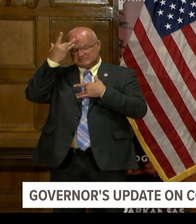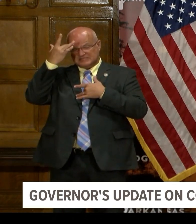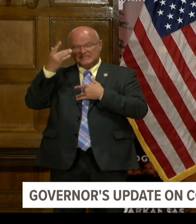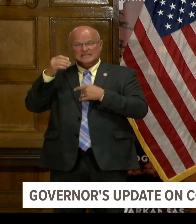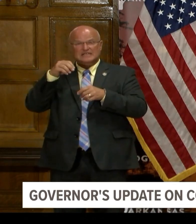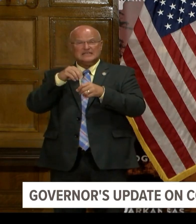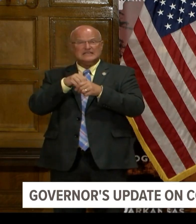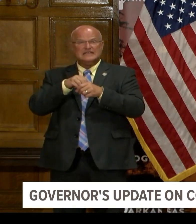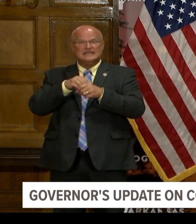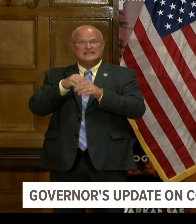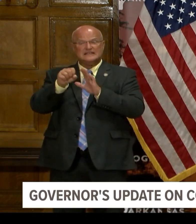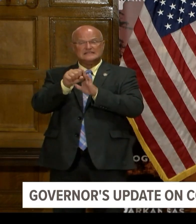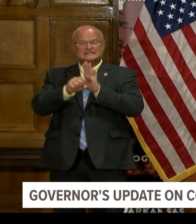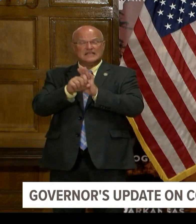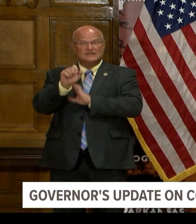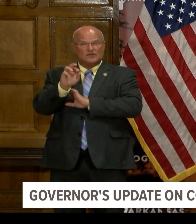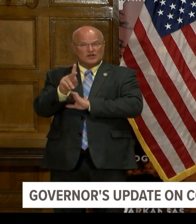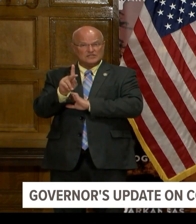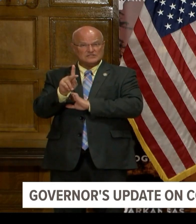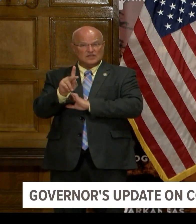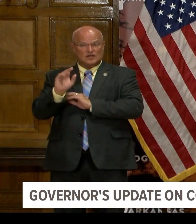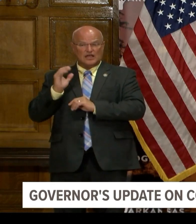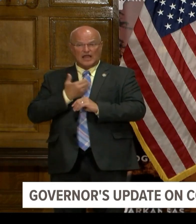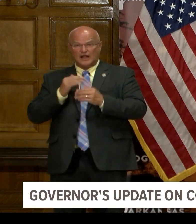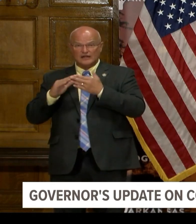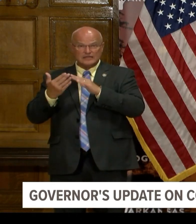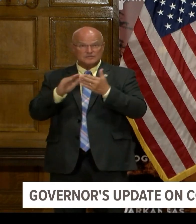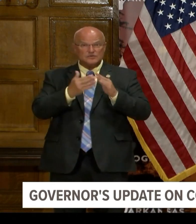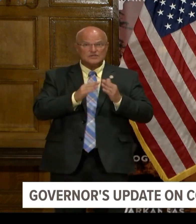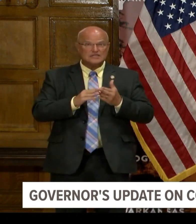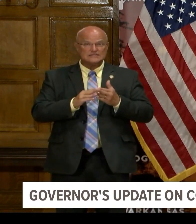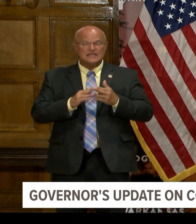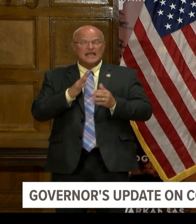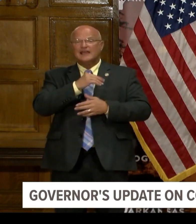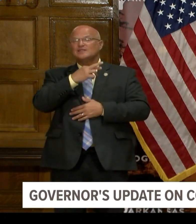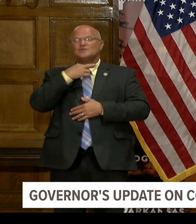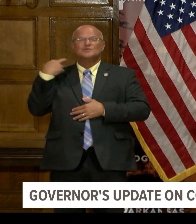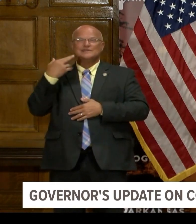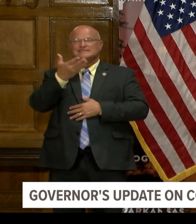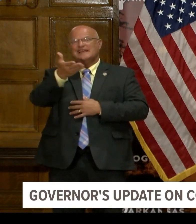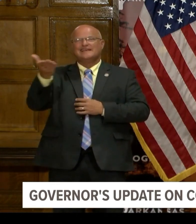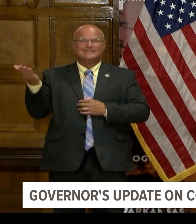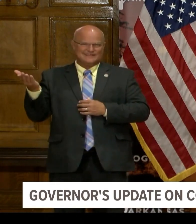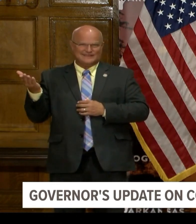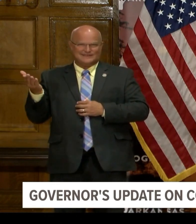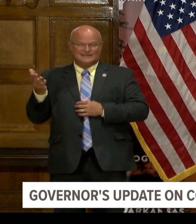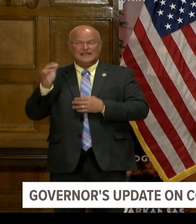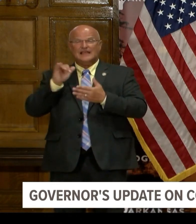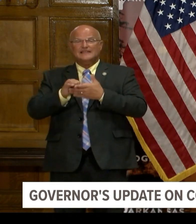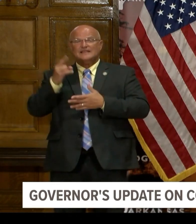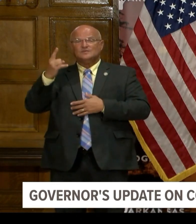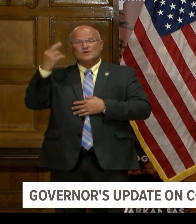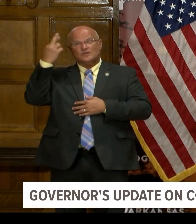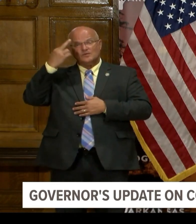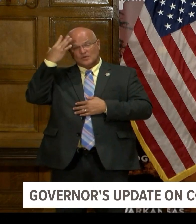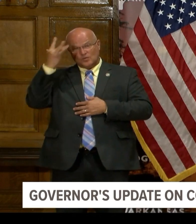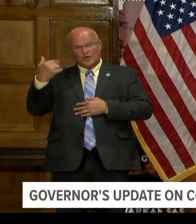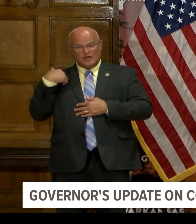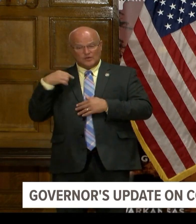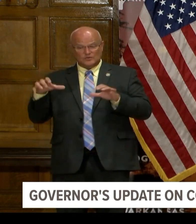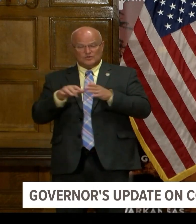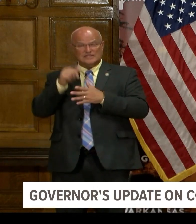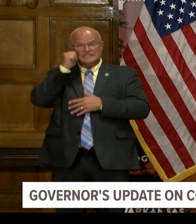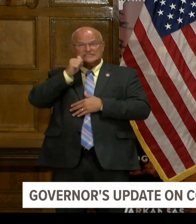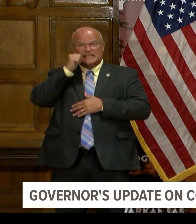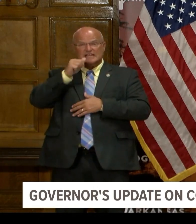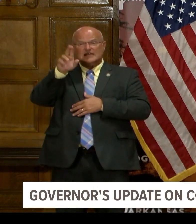in the state of Arkansas, in our communities, and that there's risk out there. And that's one of the reasons that we do this daily